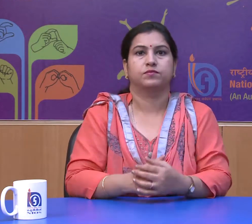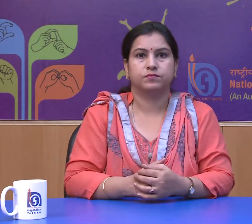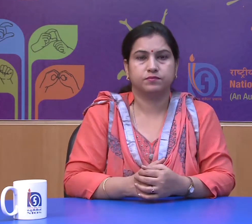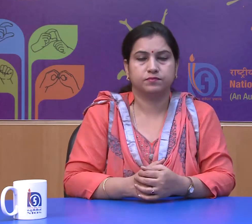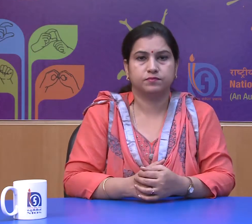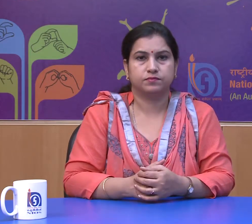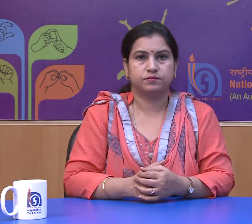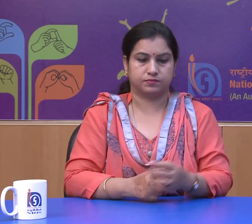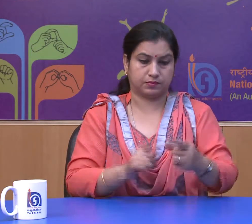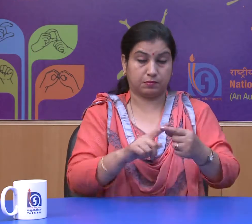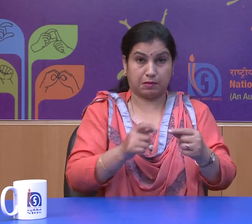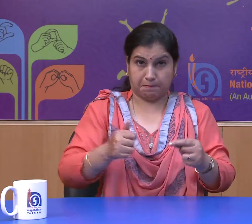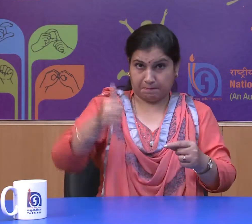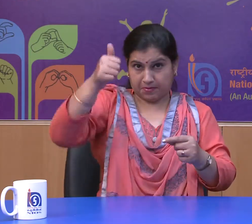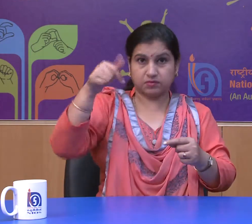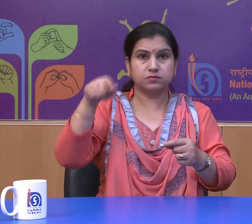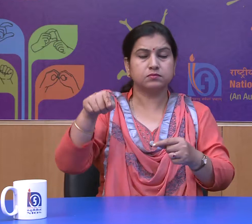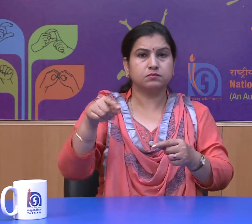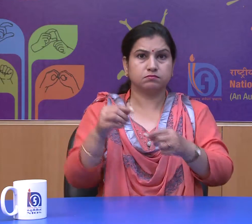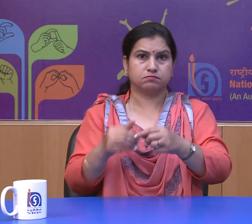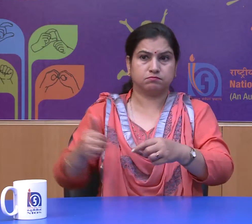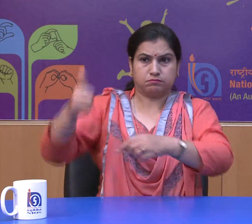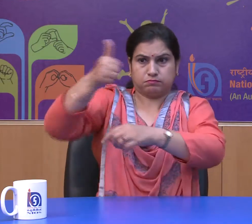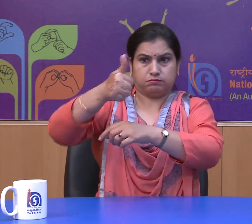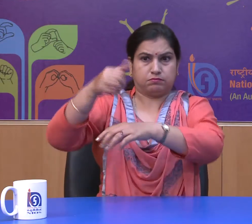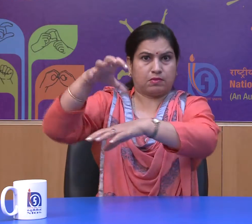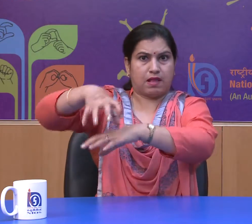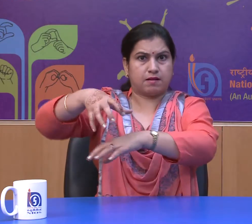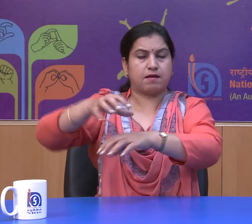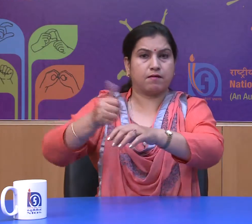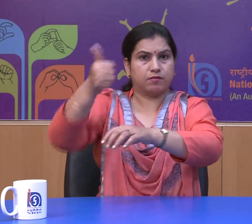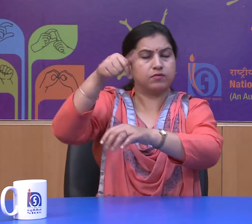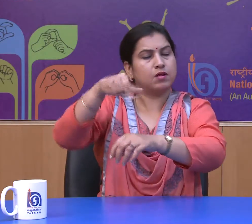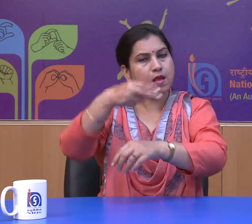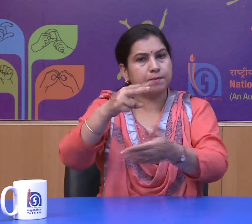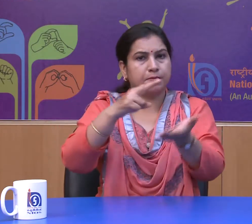The President, who is the head of the state, is the nominal executive.